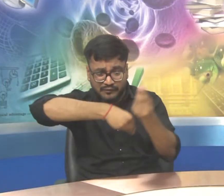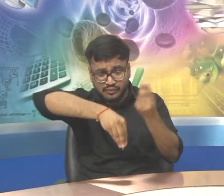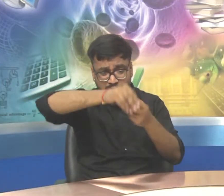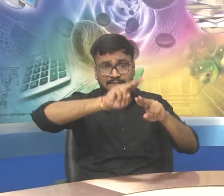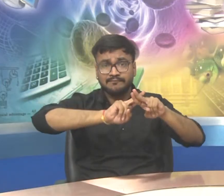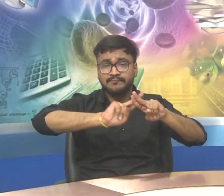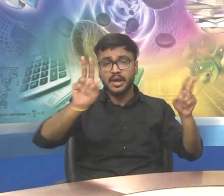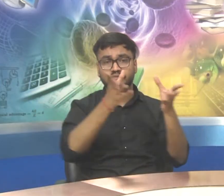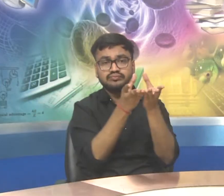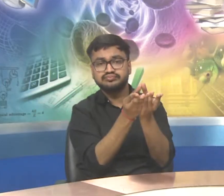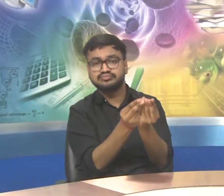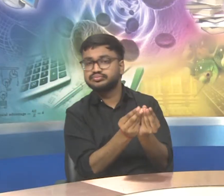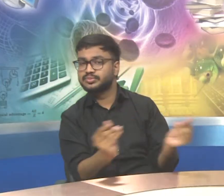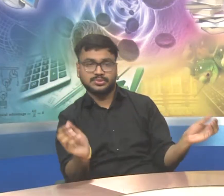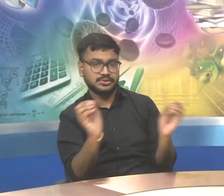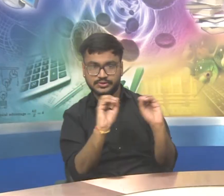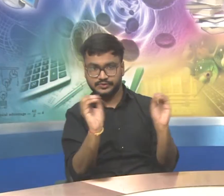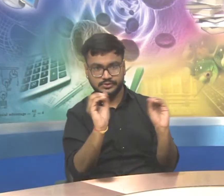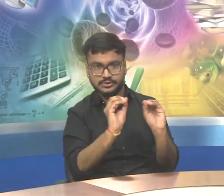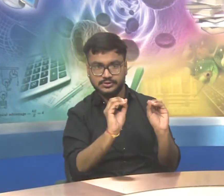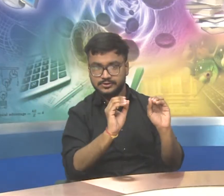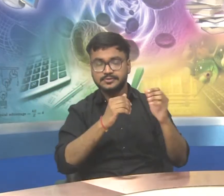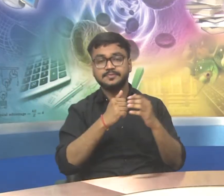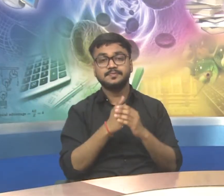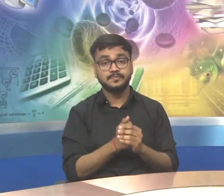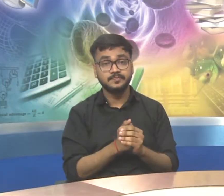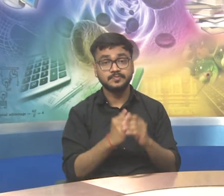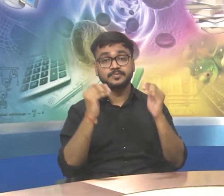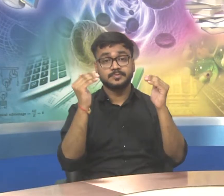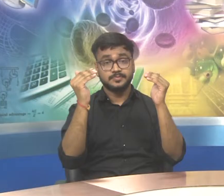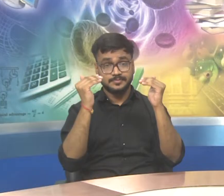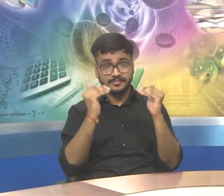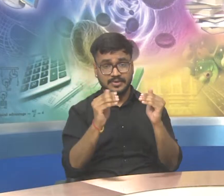It means particles don't dissolve fully.